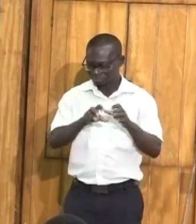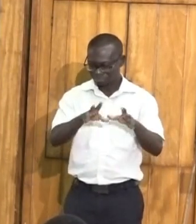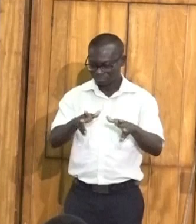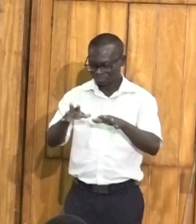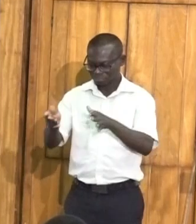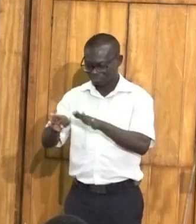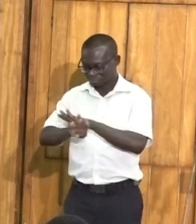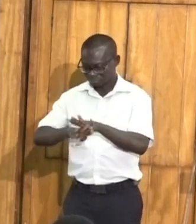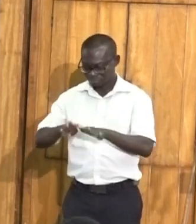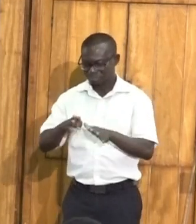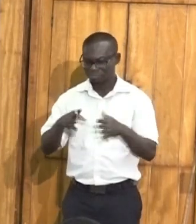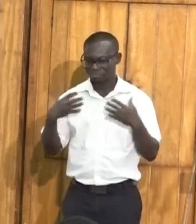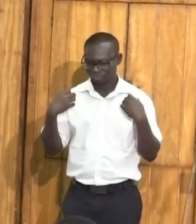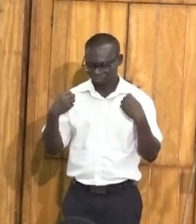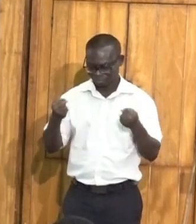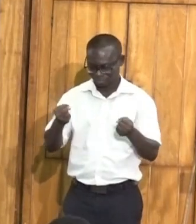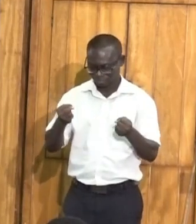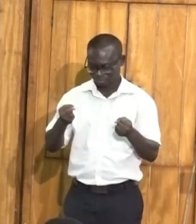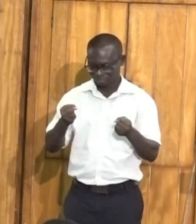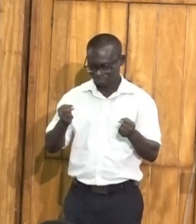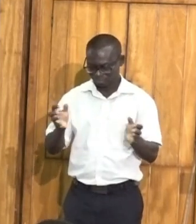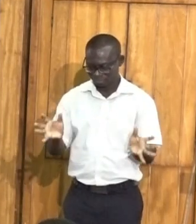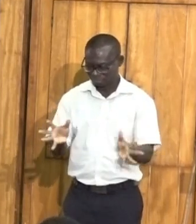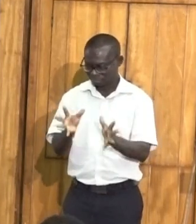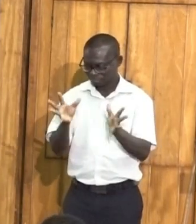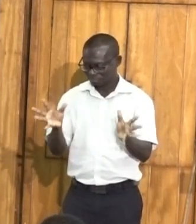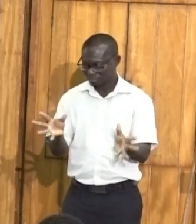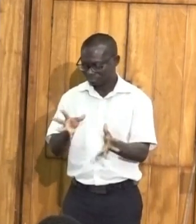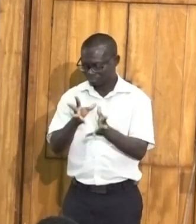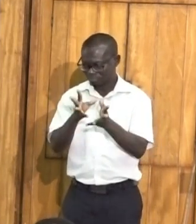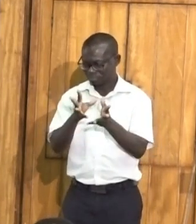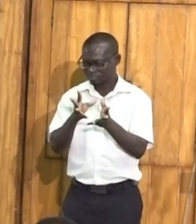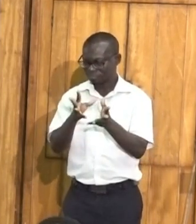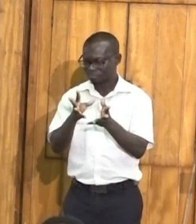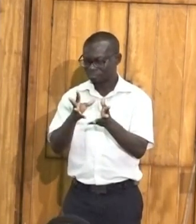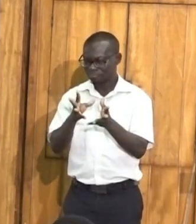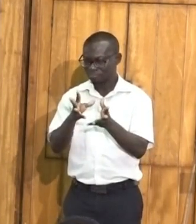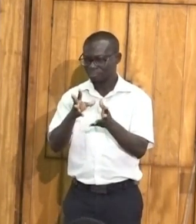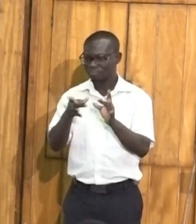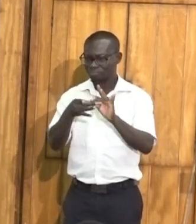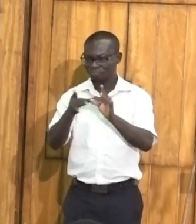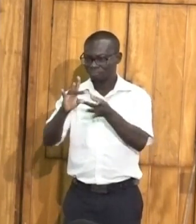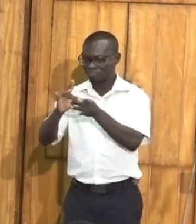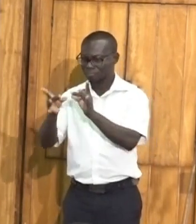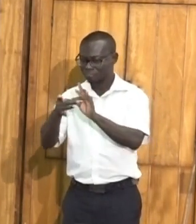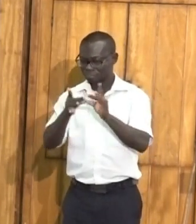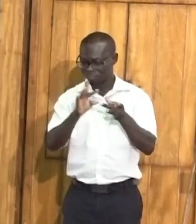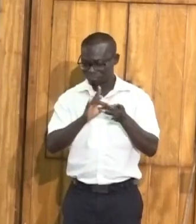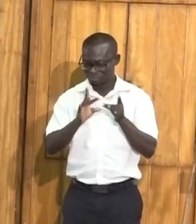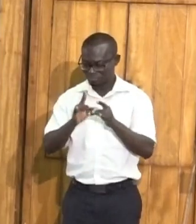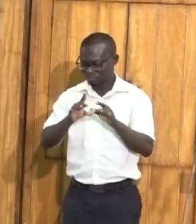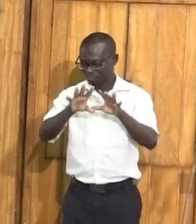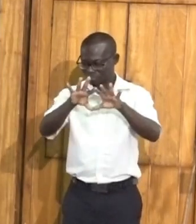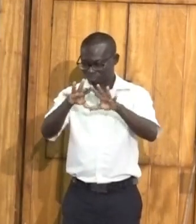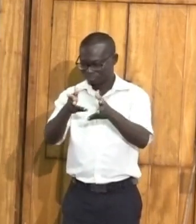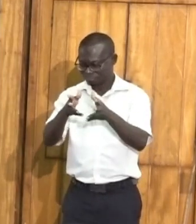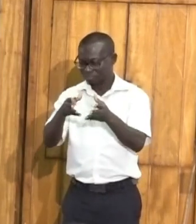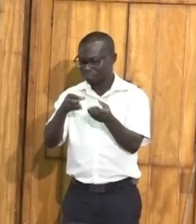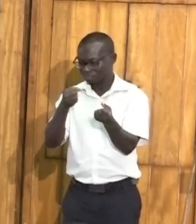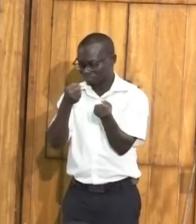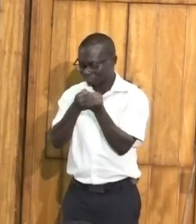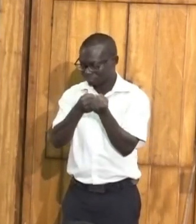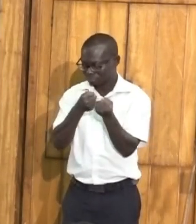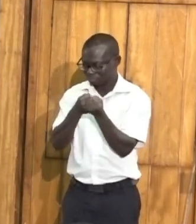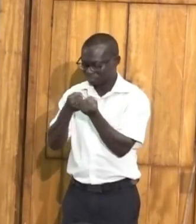real, and we want to urge funders, we want to urge participants that community investment in